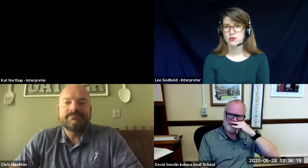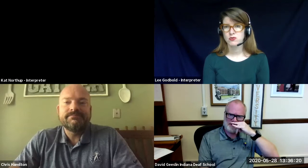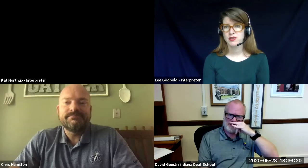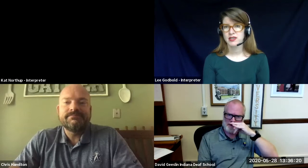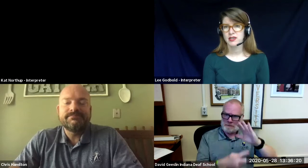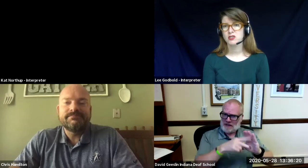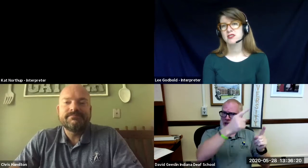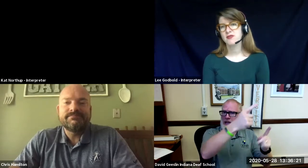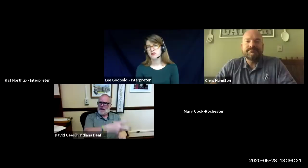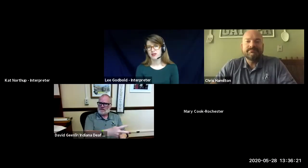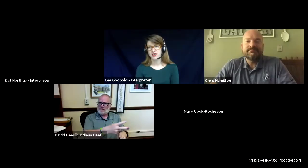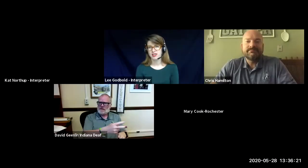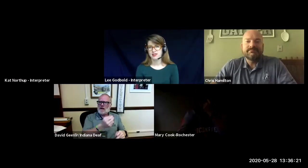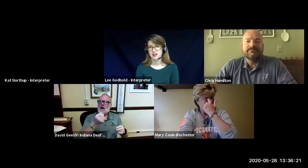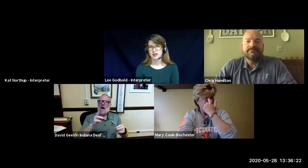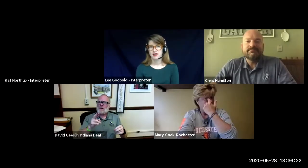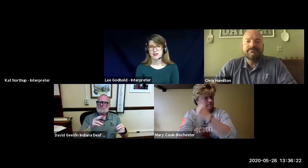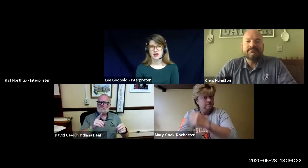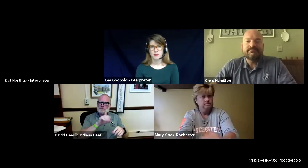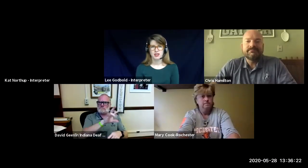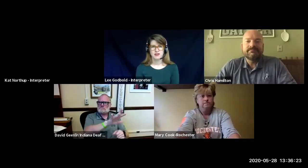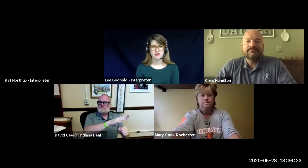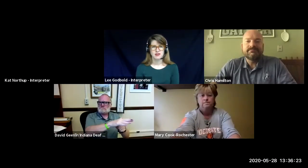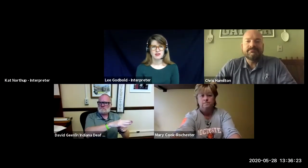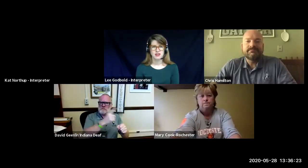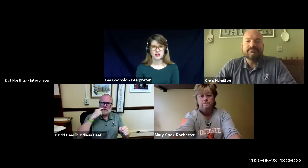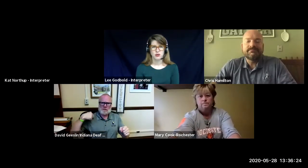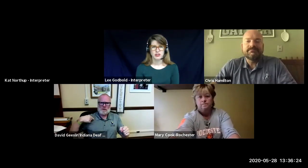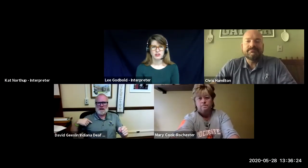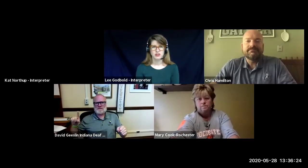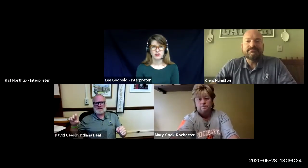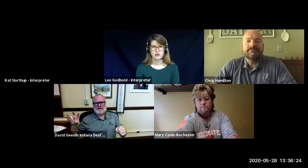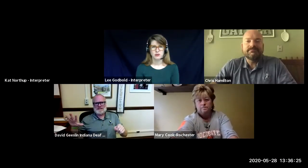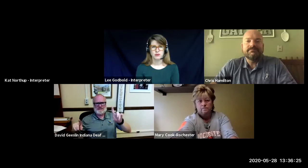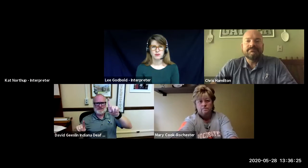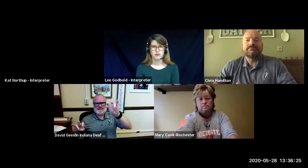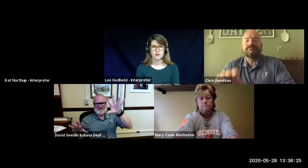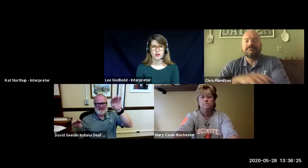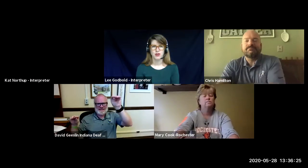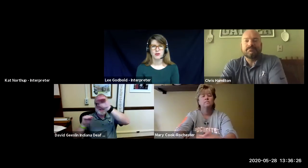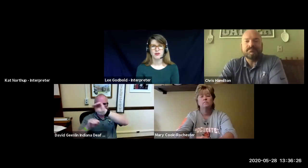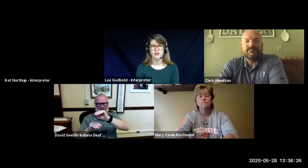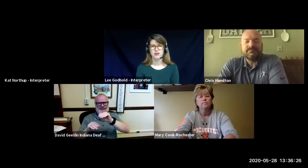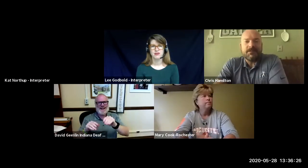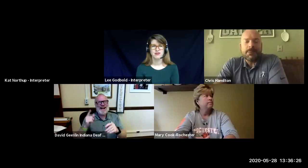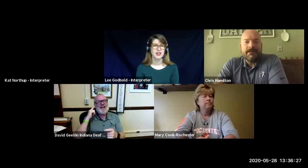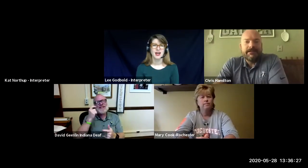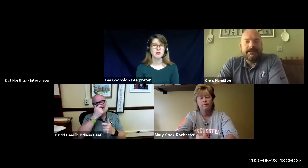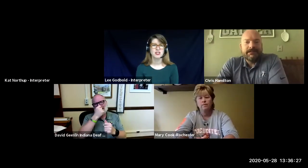schools with like 175 kids? Does that mean that they're going to do, you know, if, I'm just thinking about